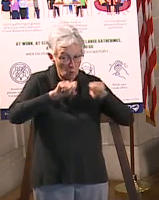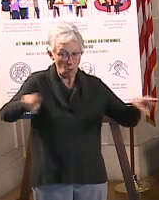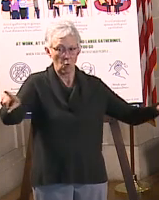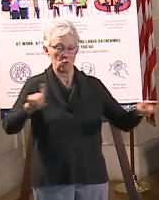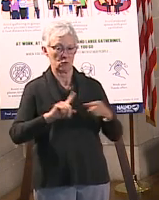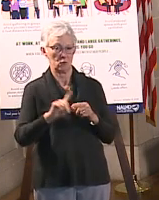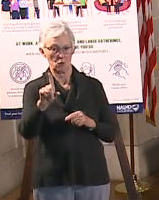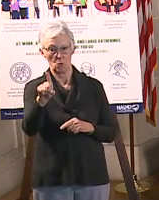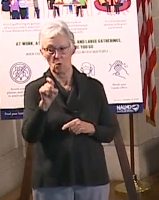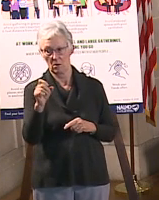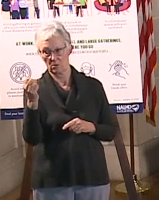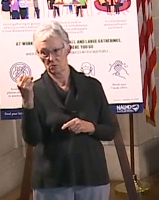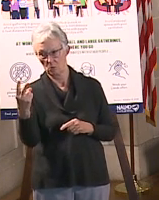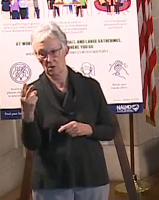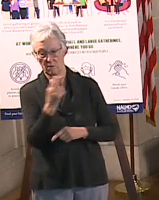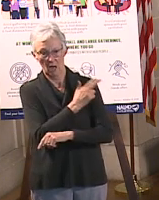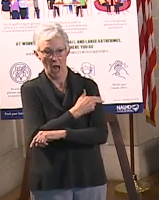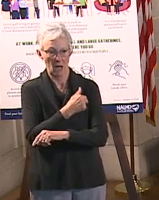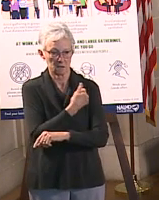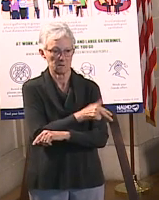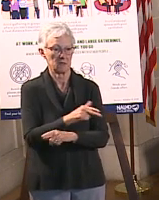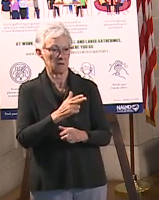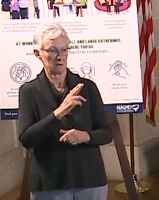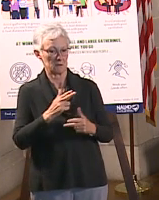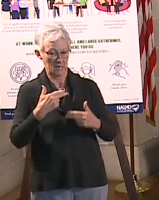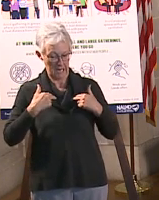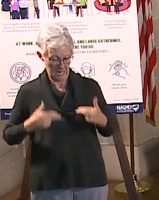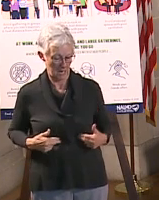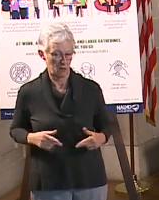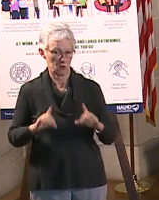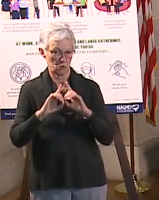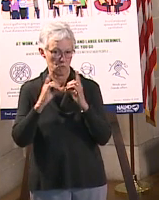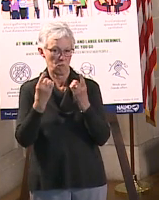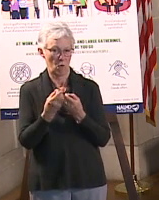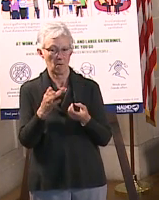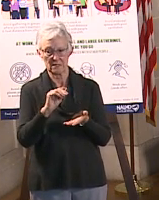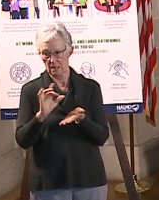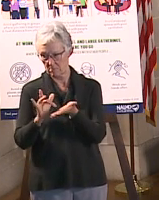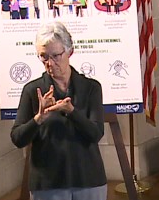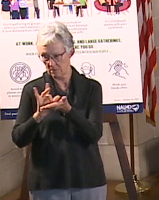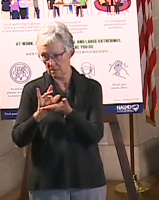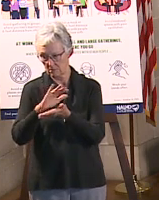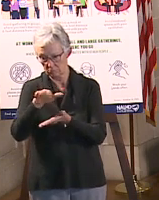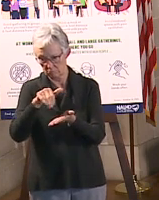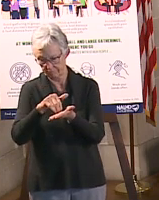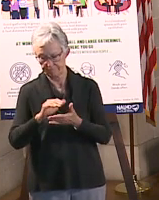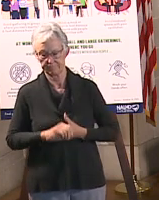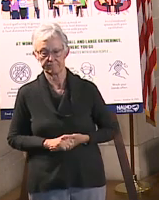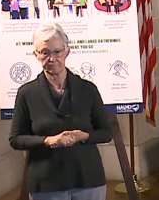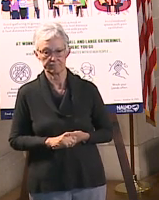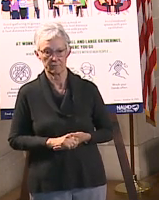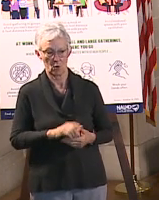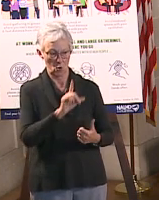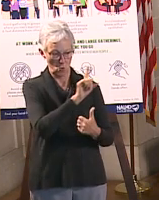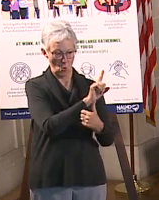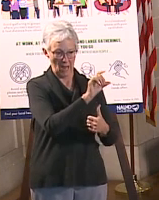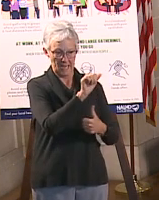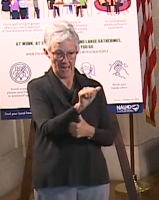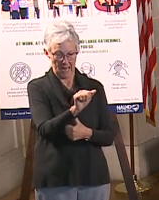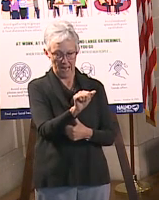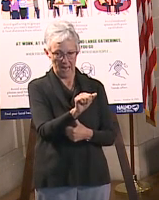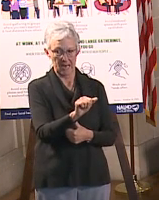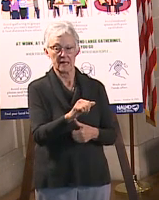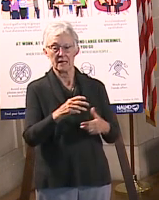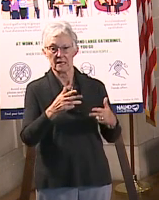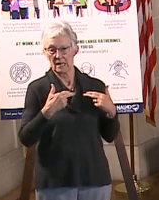federally qualified health centers, and local health departments. As we have discussed previously, Phase 1A will include all healthcare and long-term